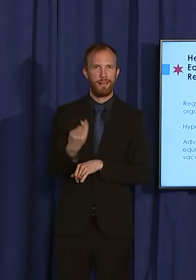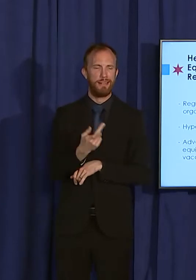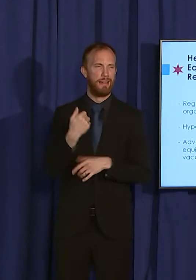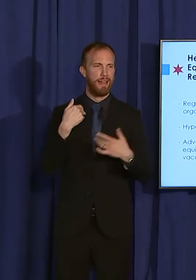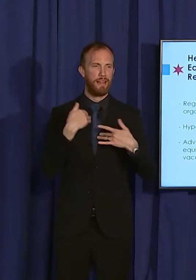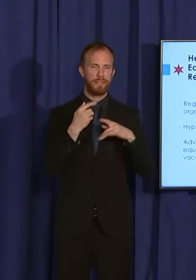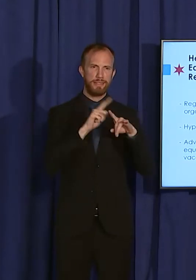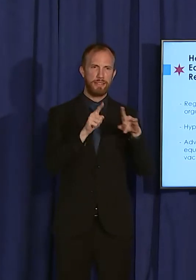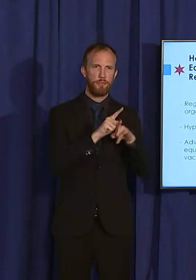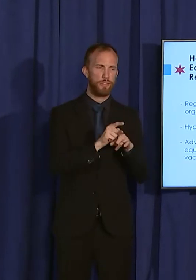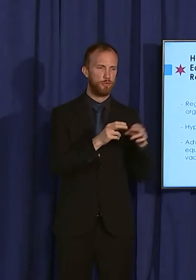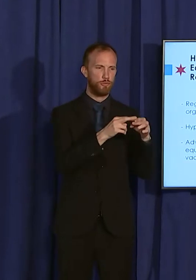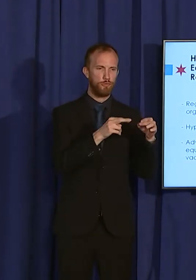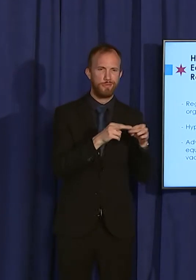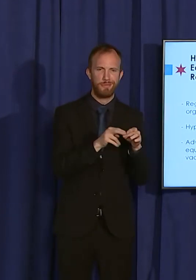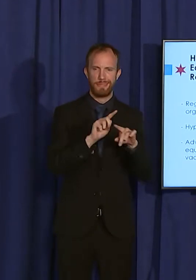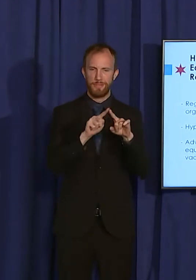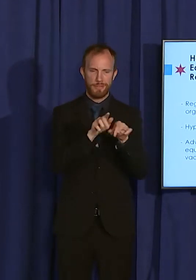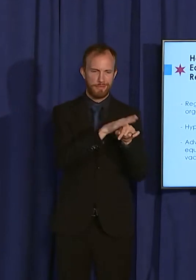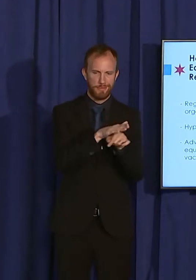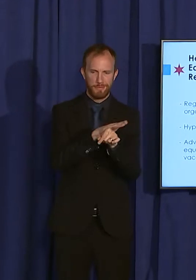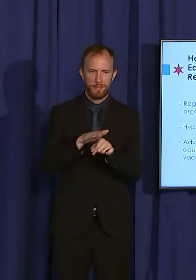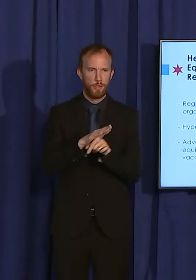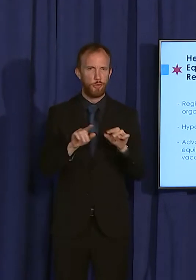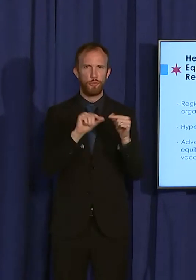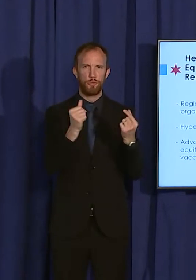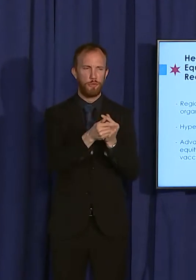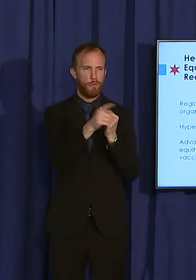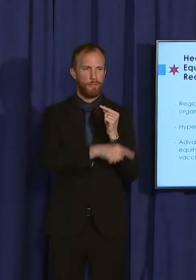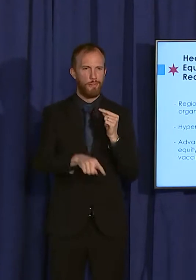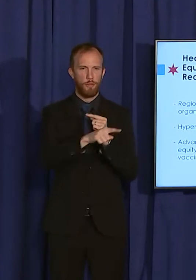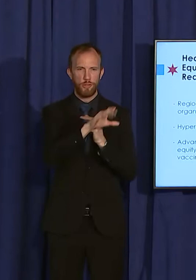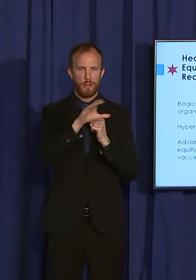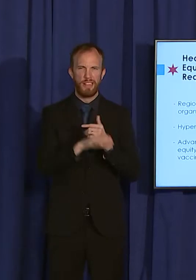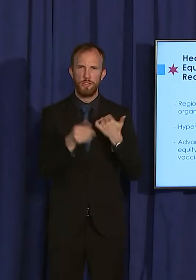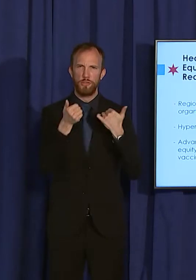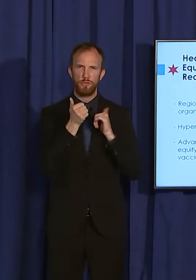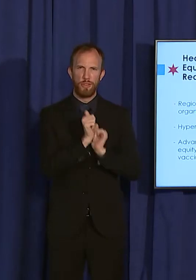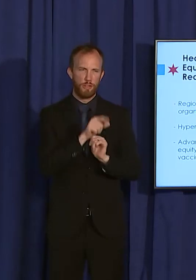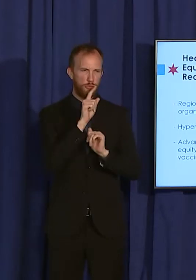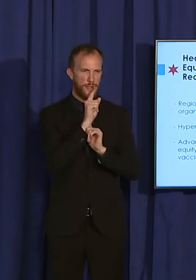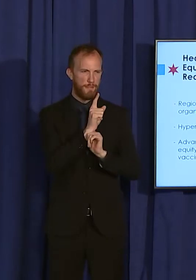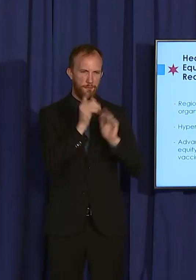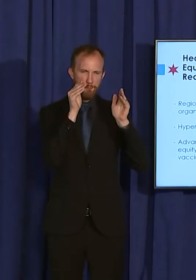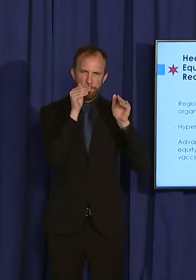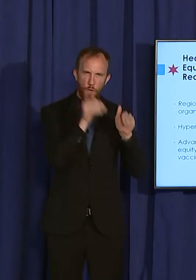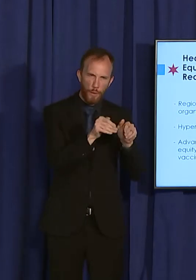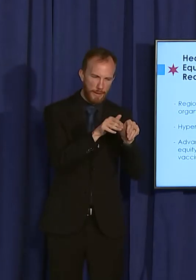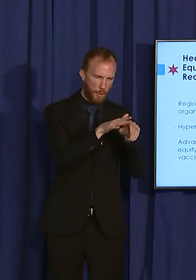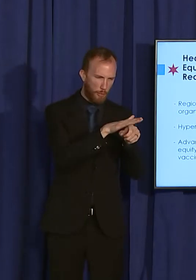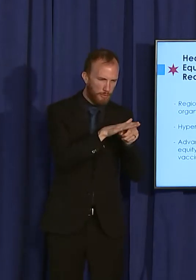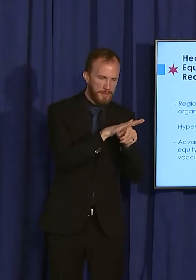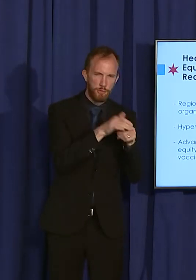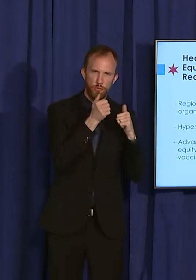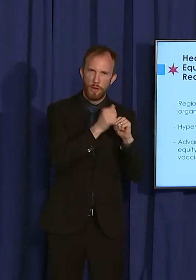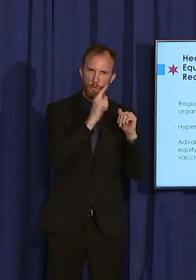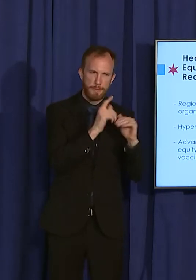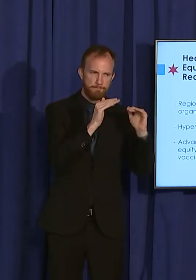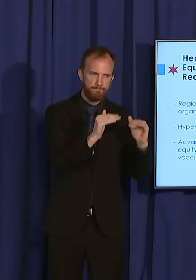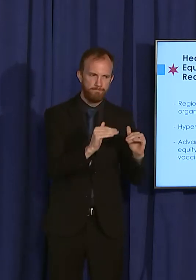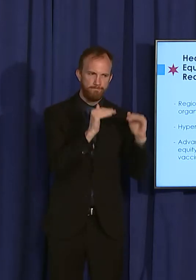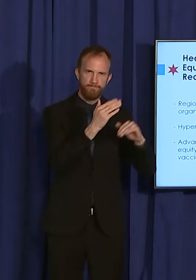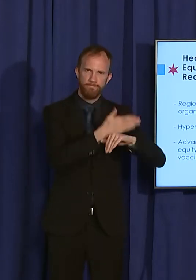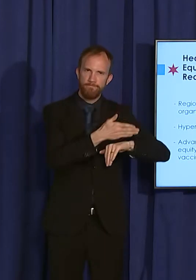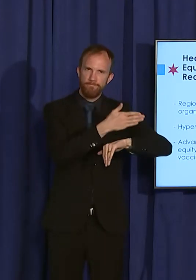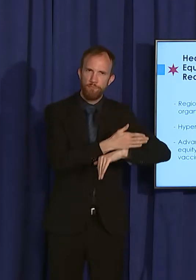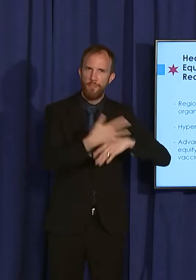community-based organizations across Chicago to work on hyper-local strategies to advance health and racial equity, starting with